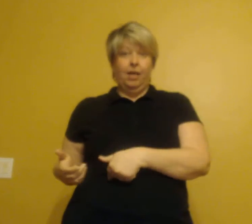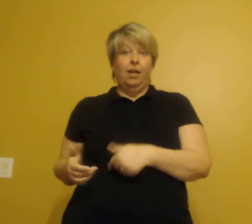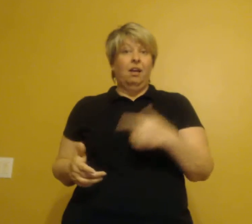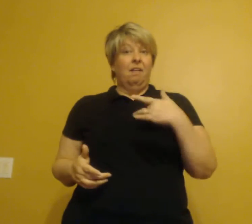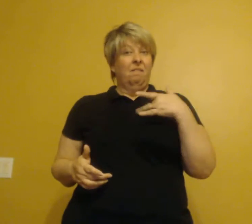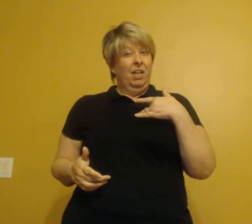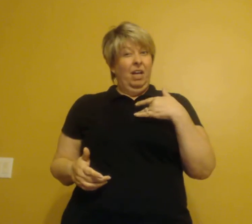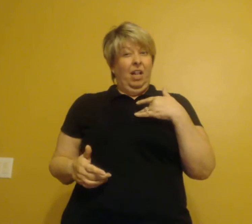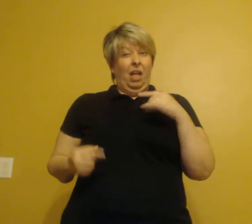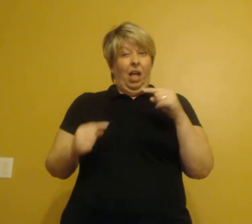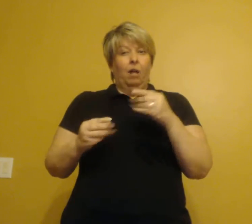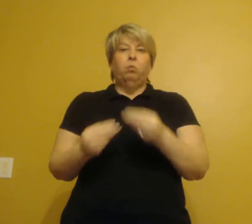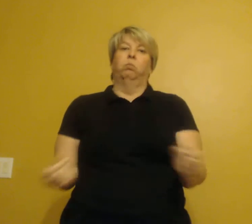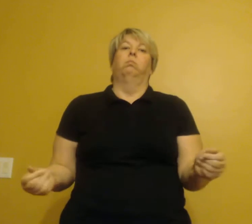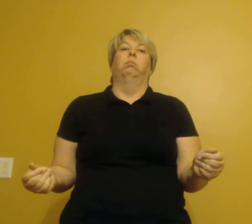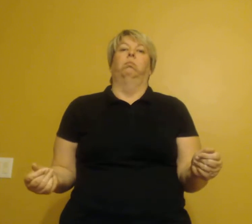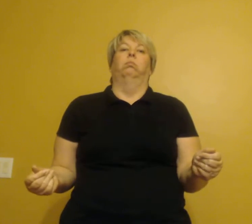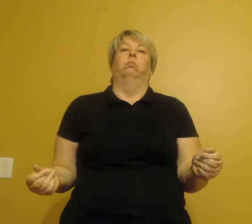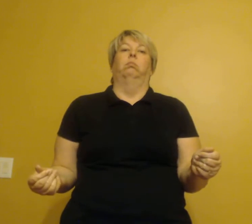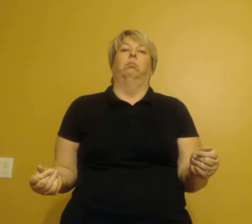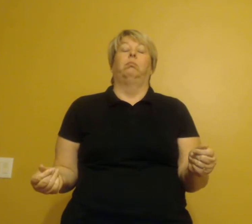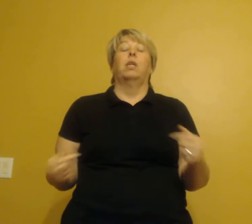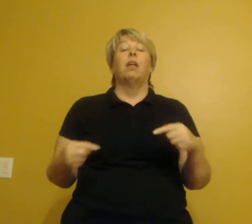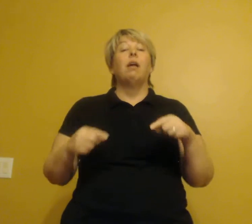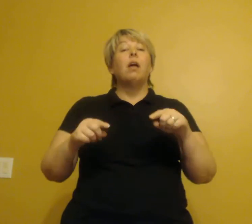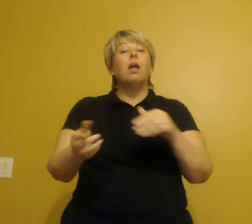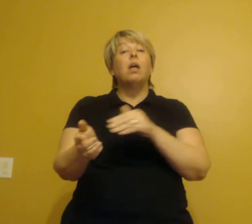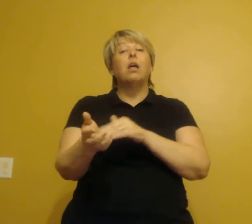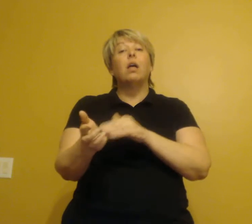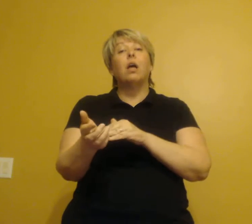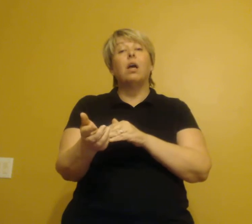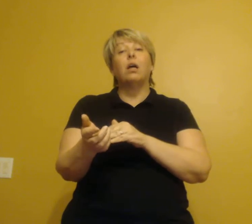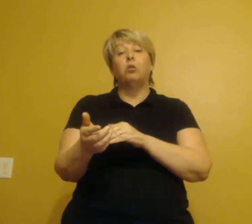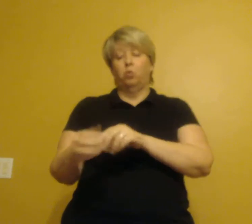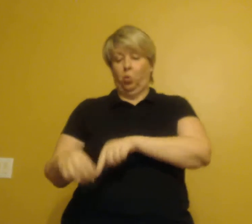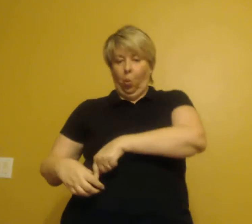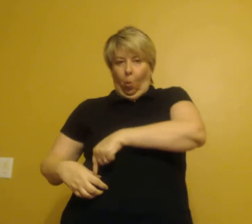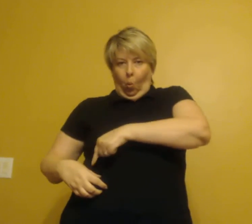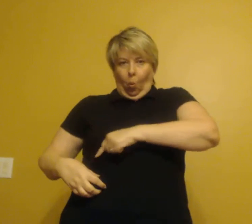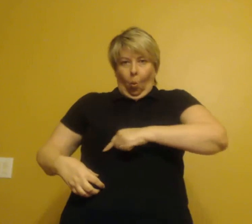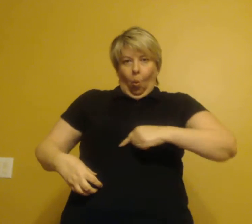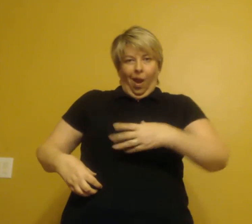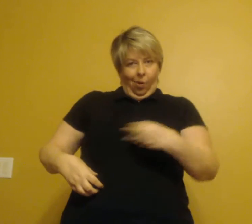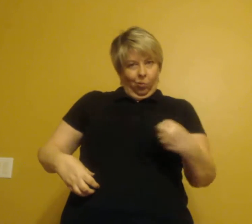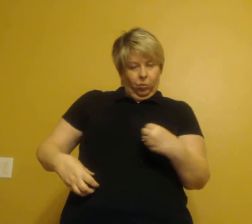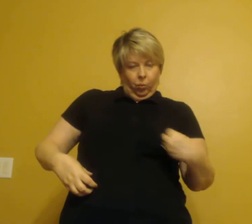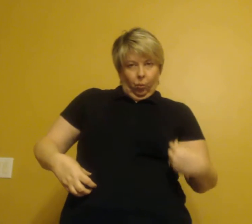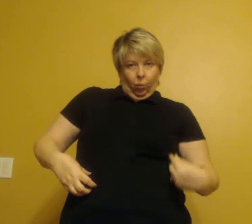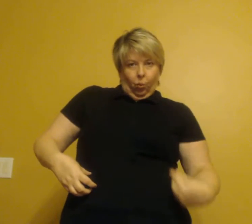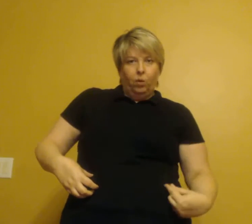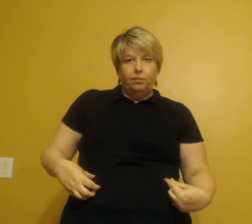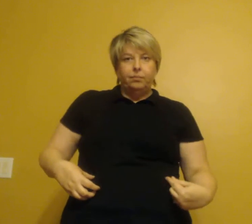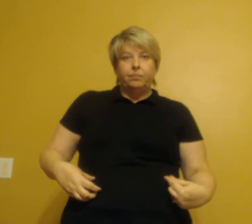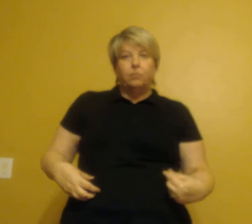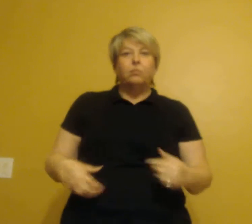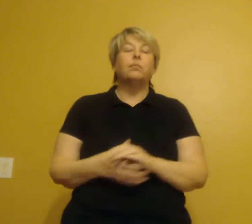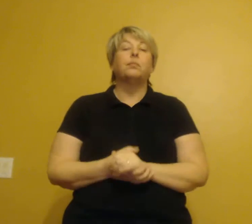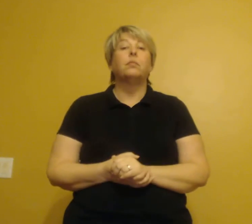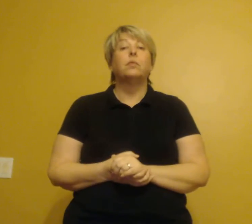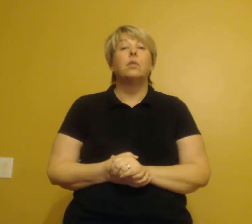look. As he comes out of the colon, he'll be using the scope. Again, the end is articulated. The doctor will